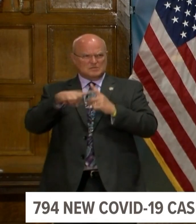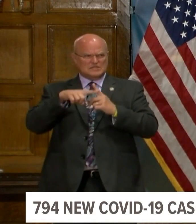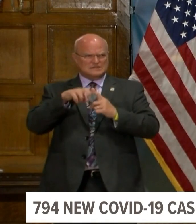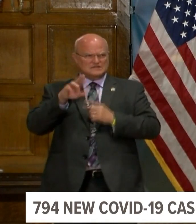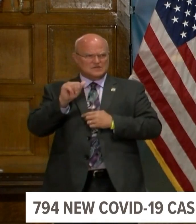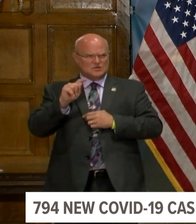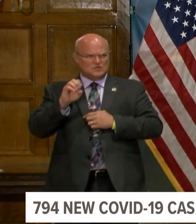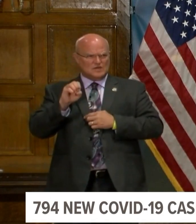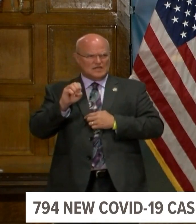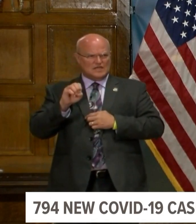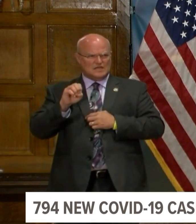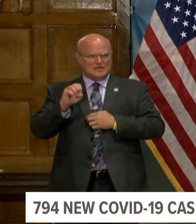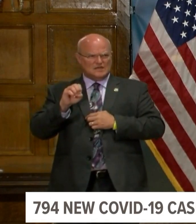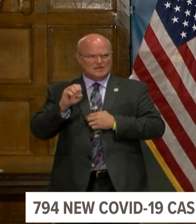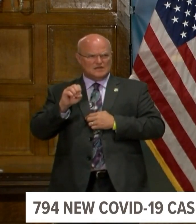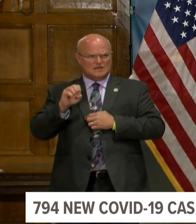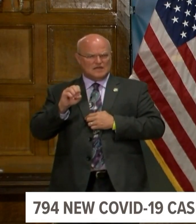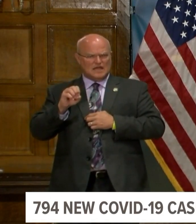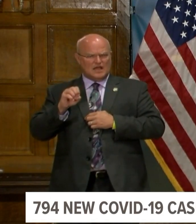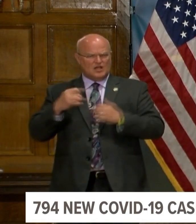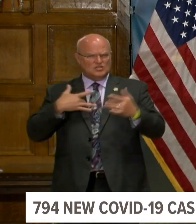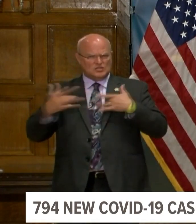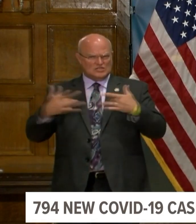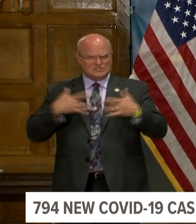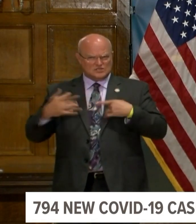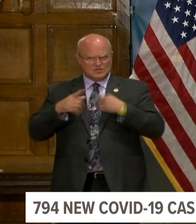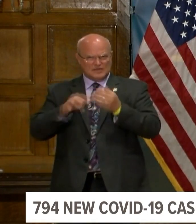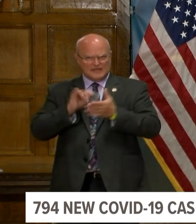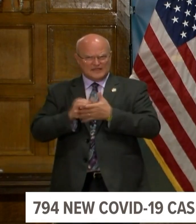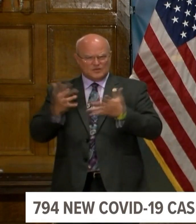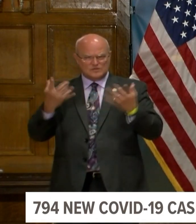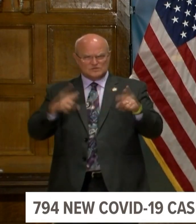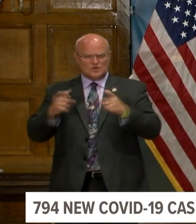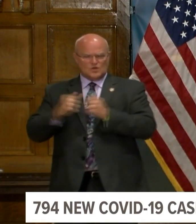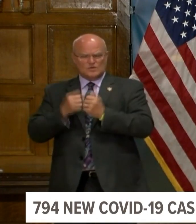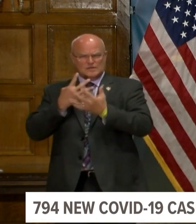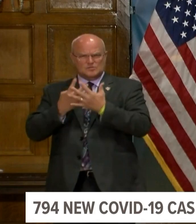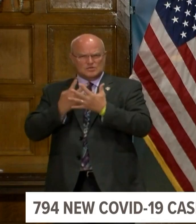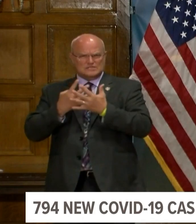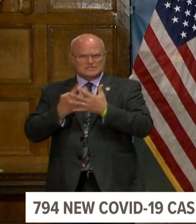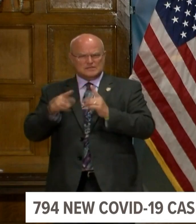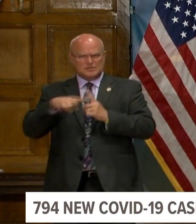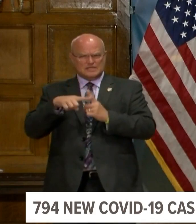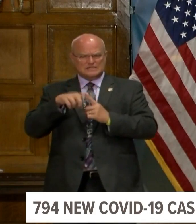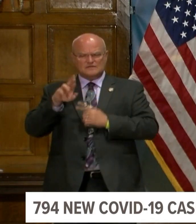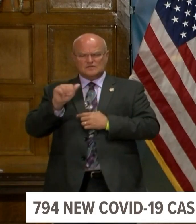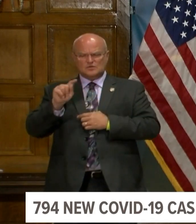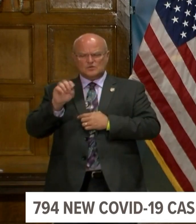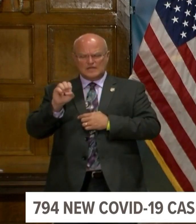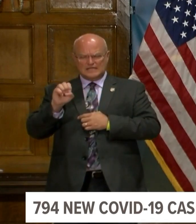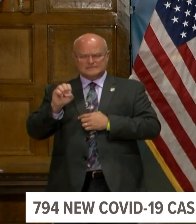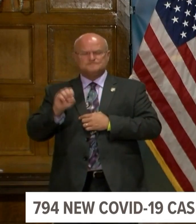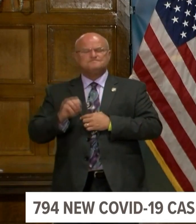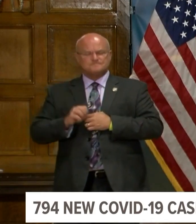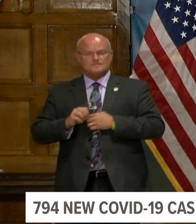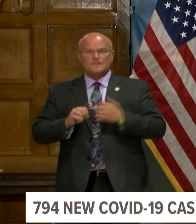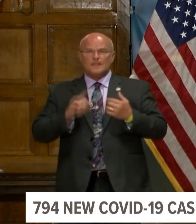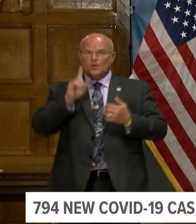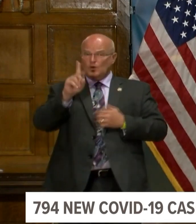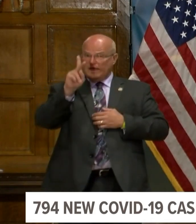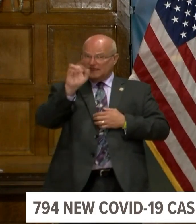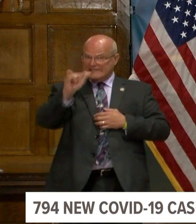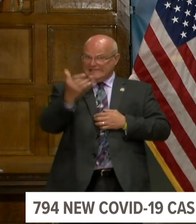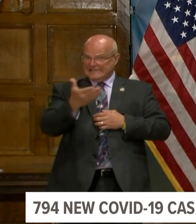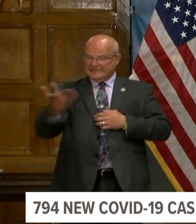but how concerned are you by that, and what do you think is going on with the positivity rate? Positivity rate is one of the